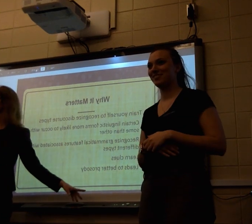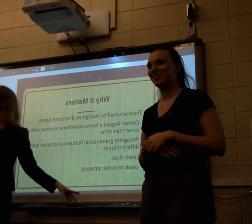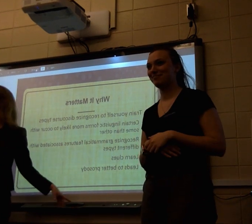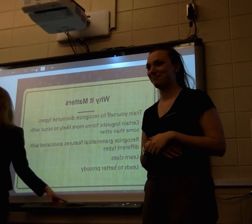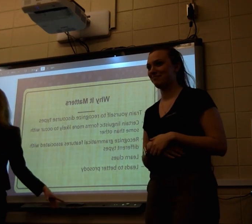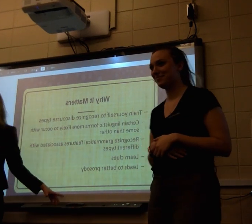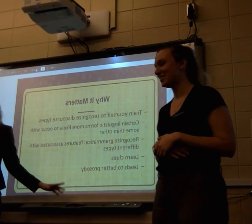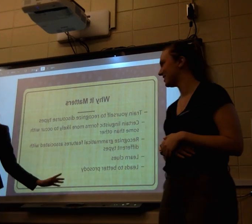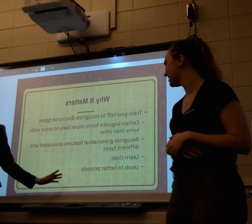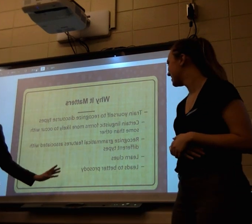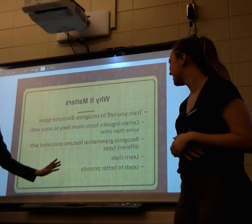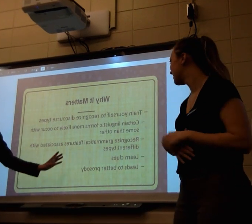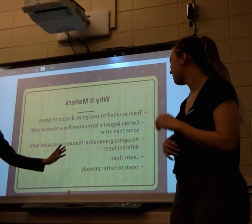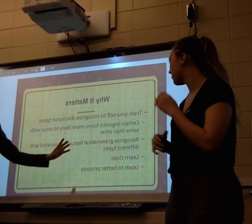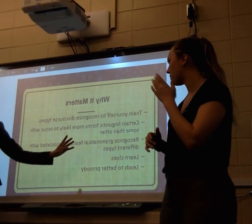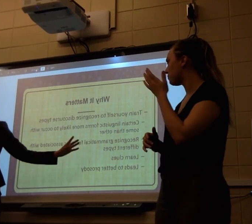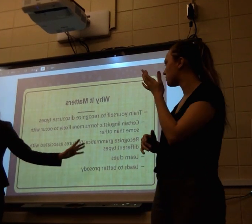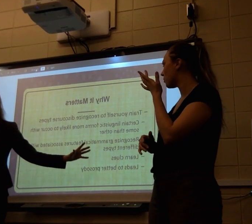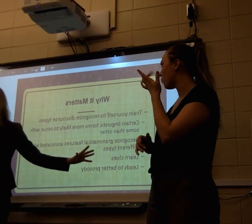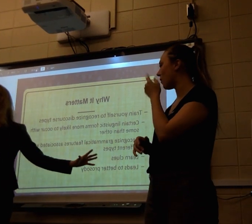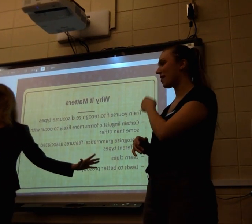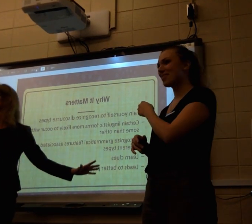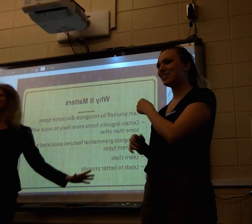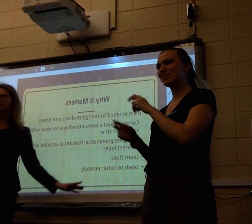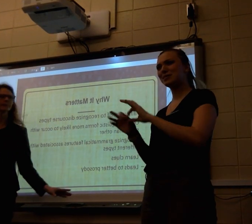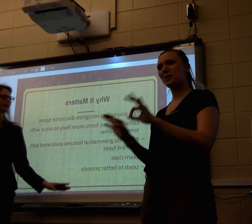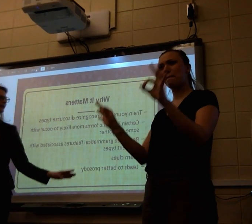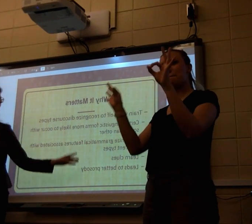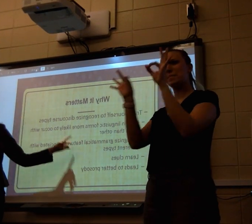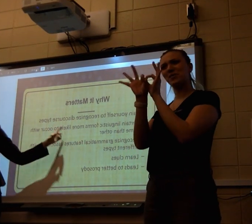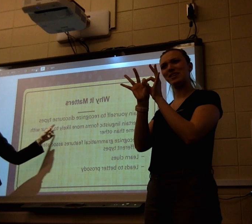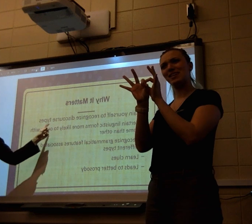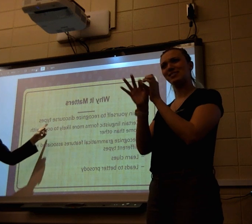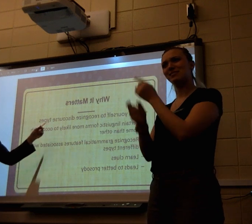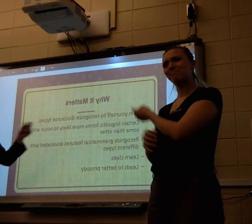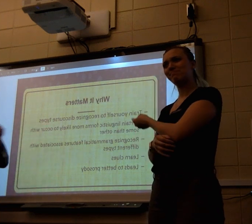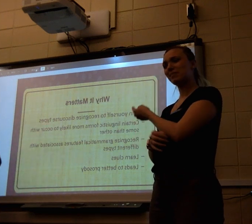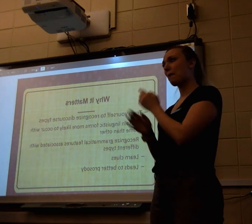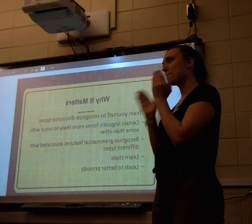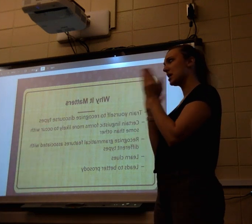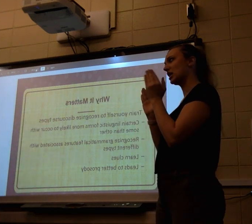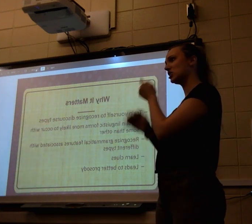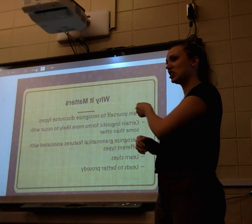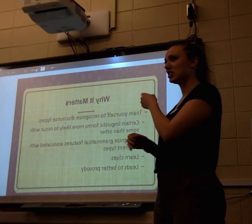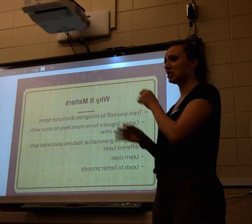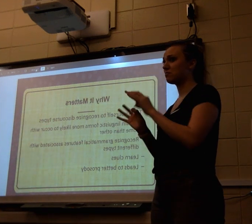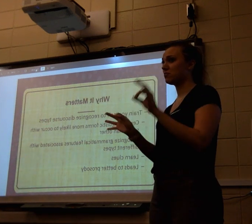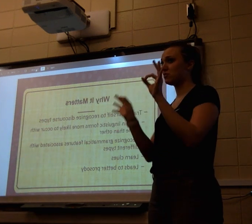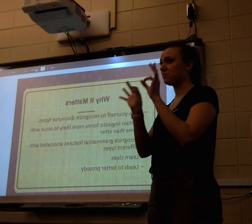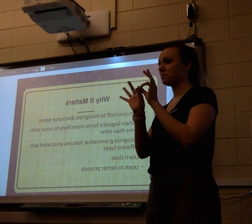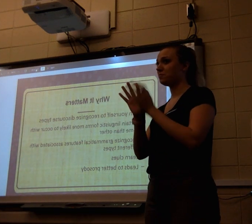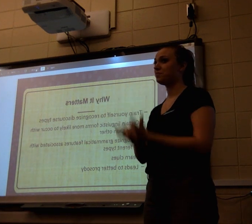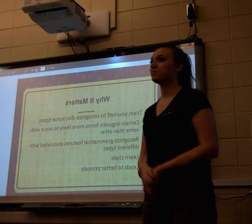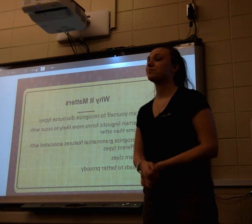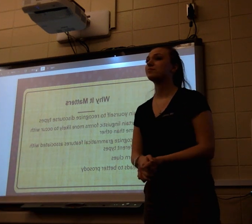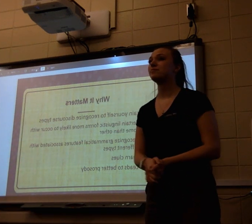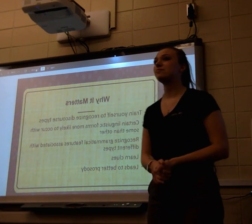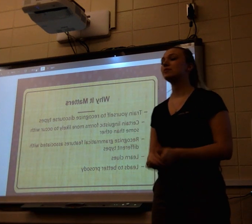slide. I'm just going to tell you that right now. Why it matters. 1, you recognize discourse types, which I just gave you some